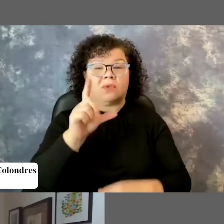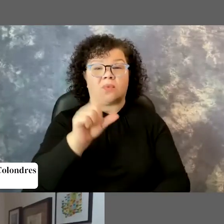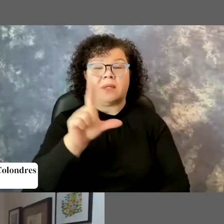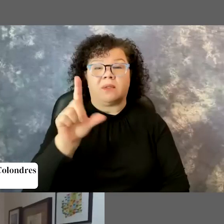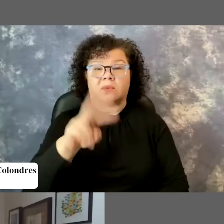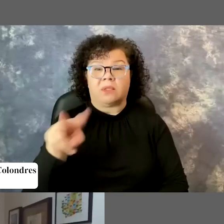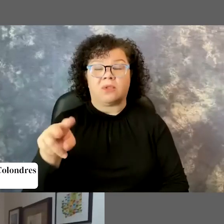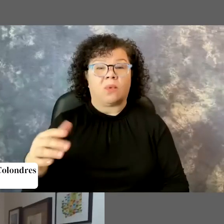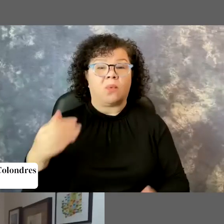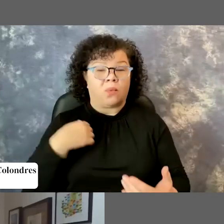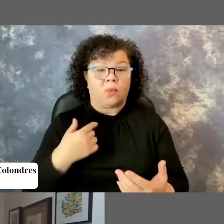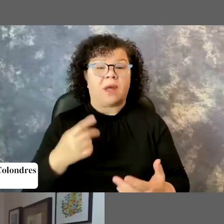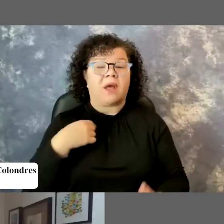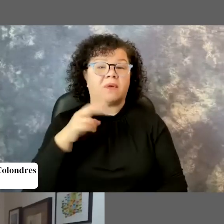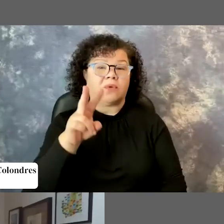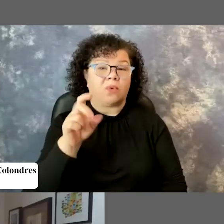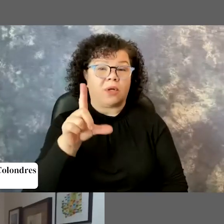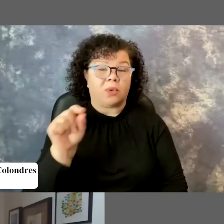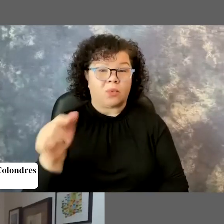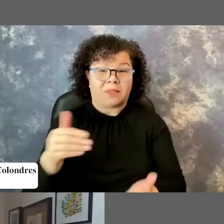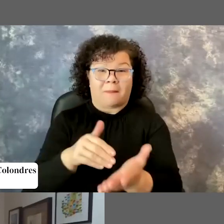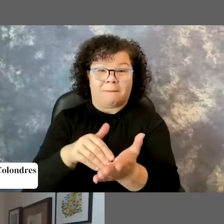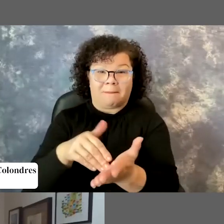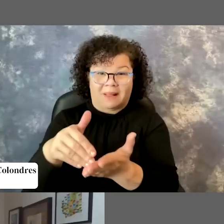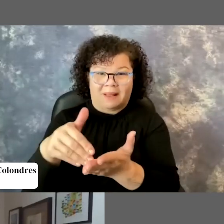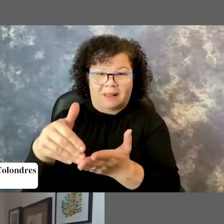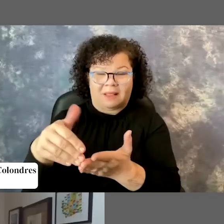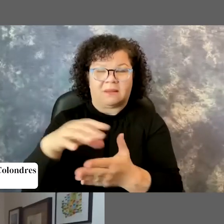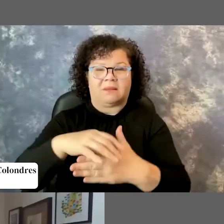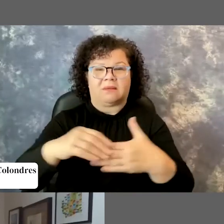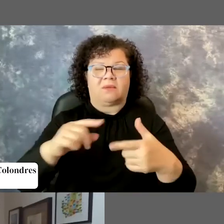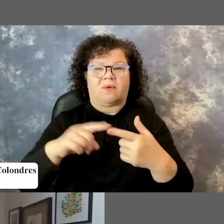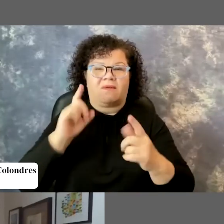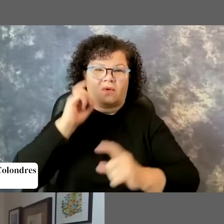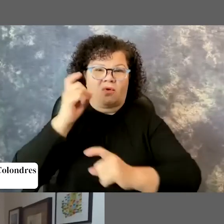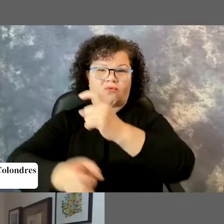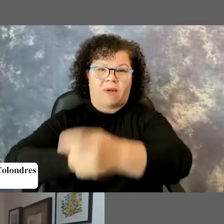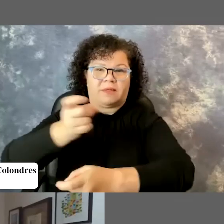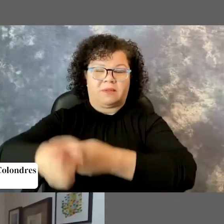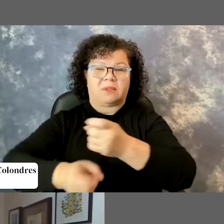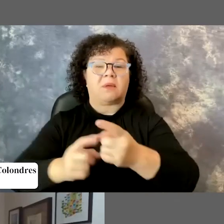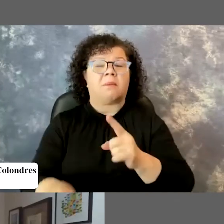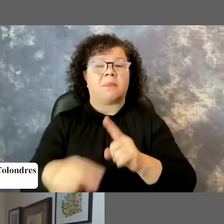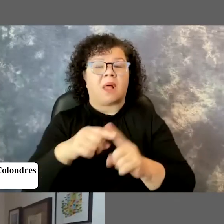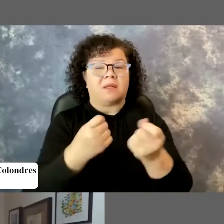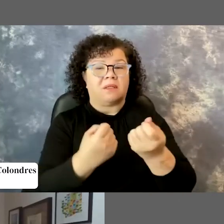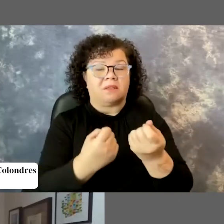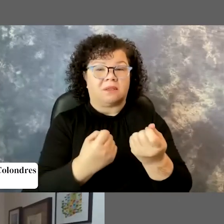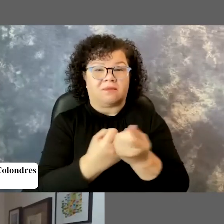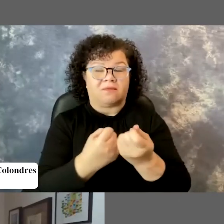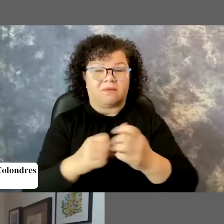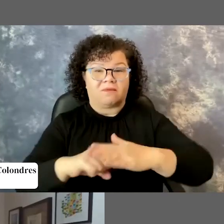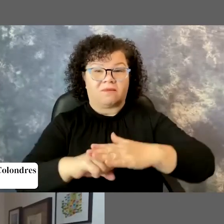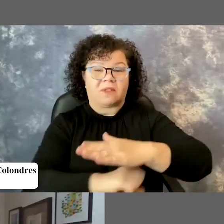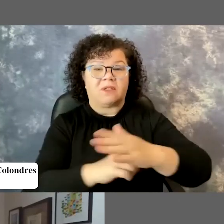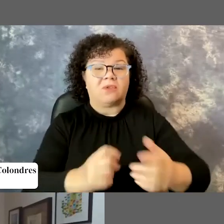$220 million in grants, with more than 80% of funding supporting people of color